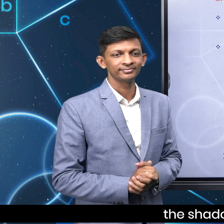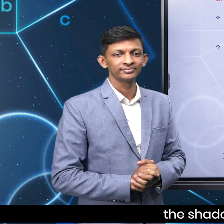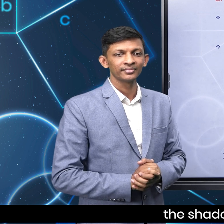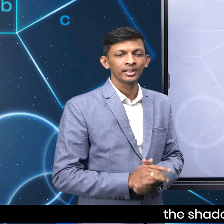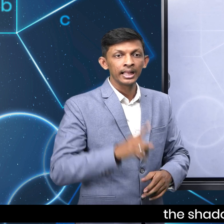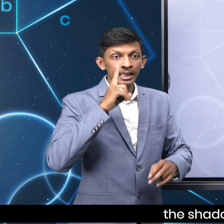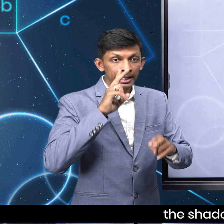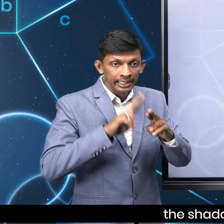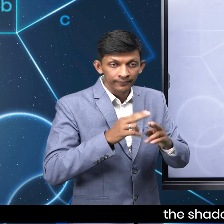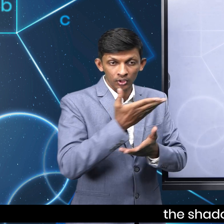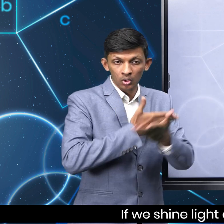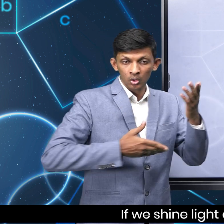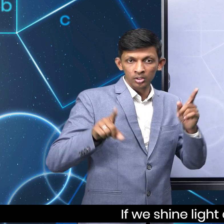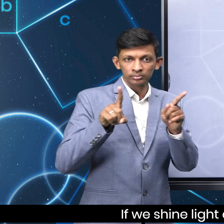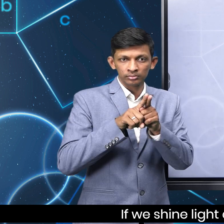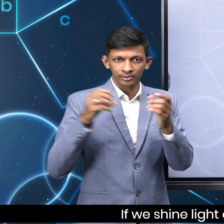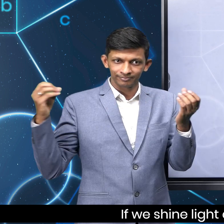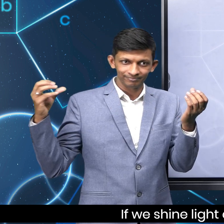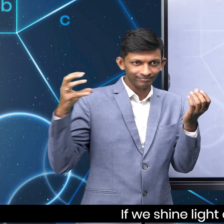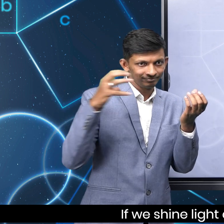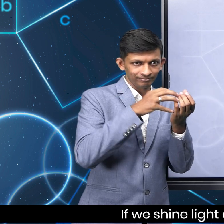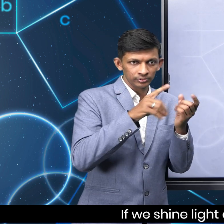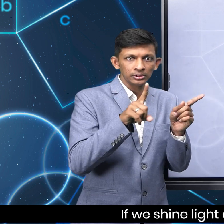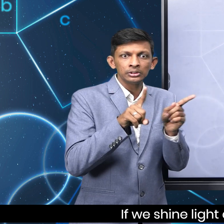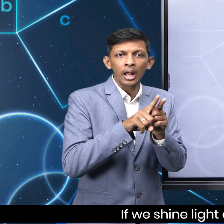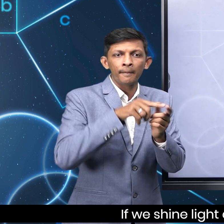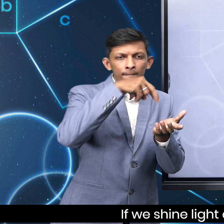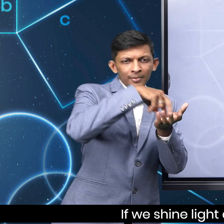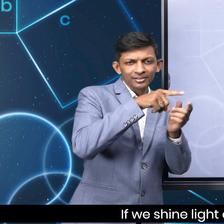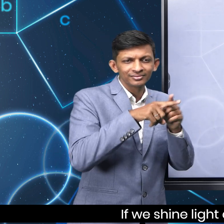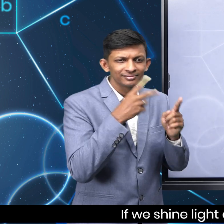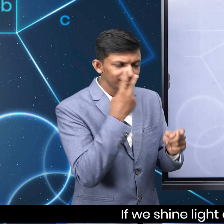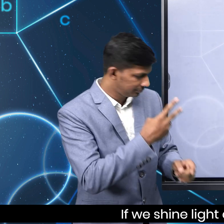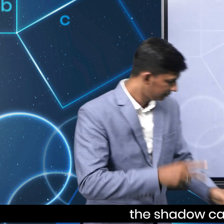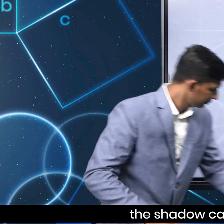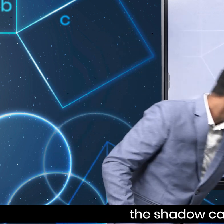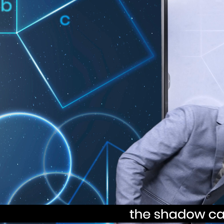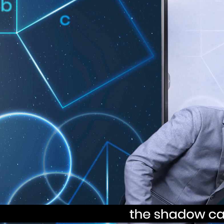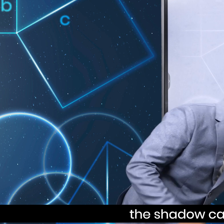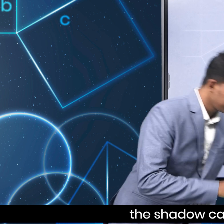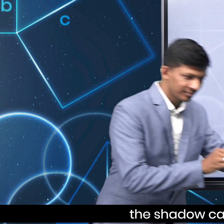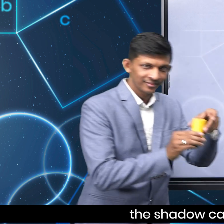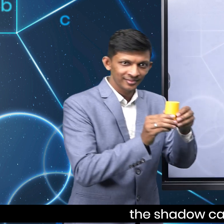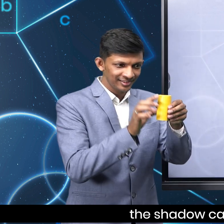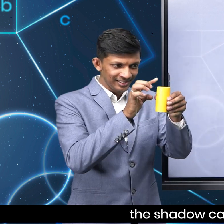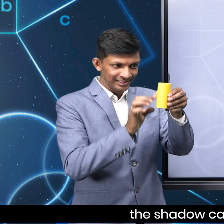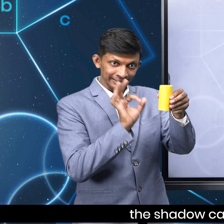If we shine light on a cylinder while it is standing, The shadow cast will be a rectangular in